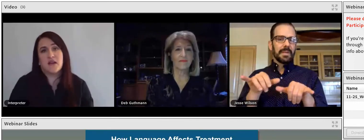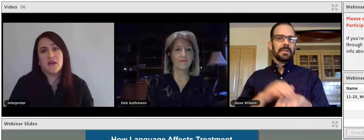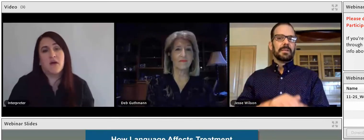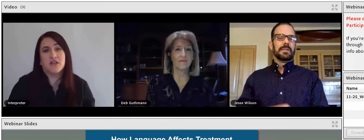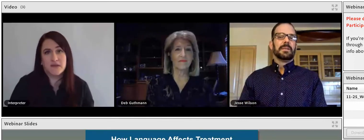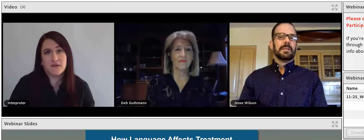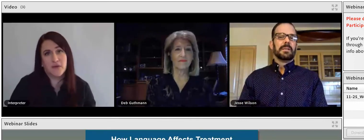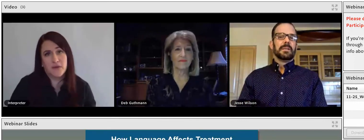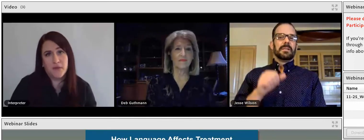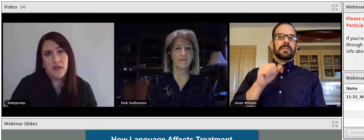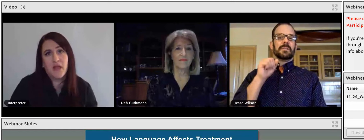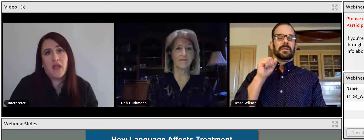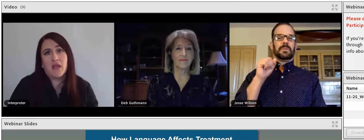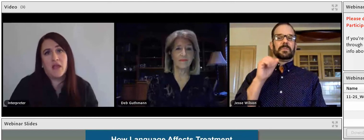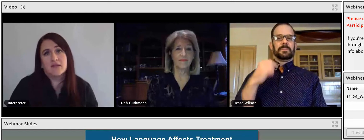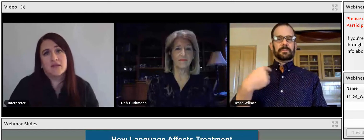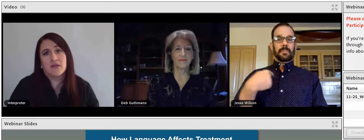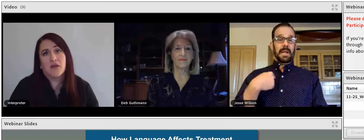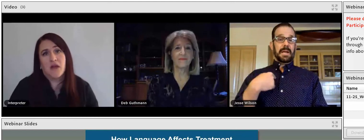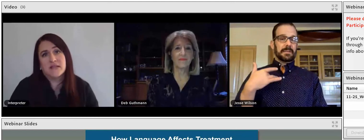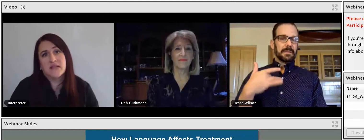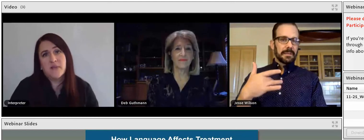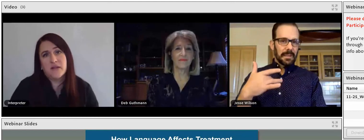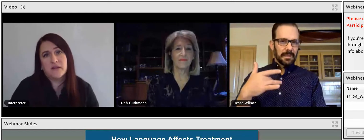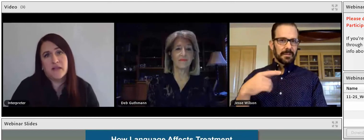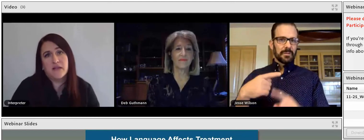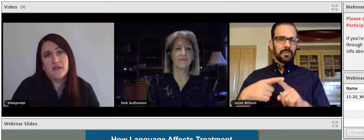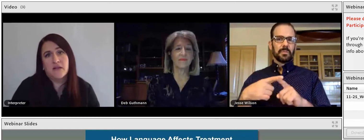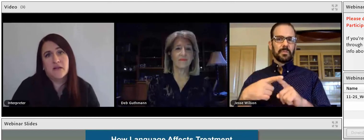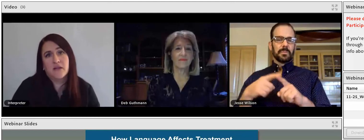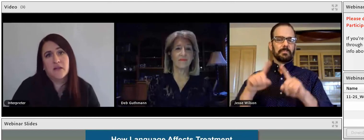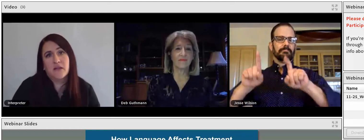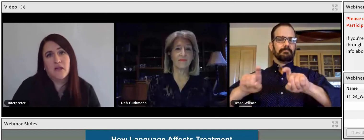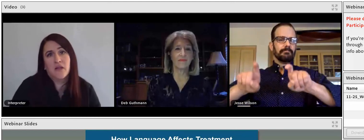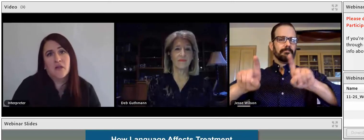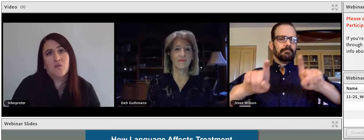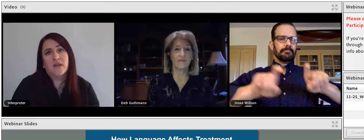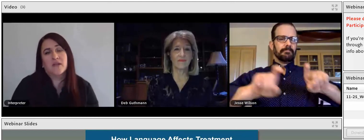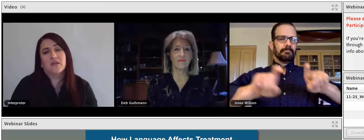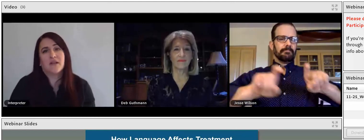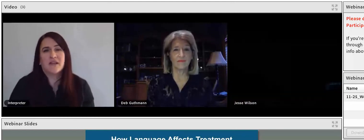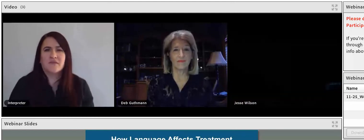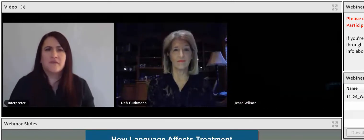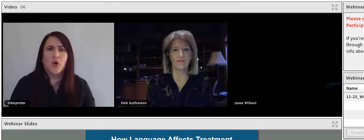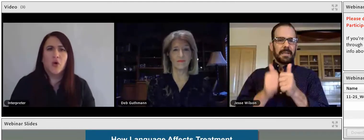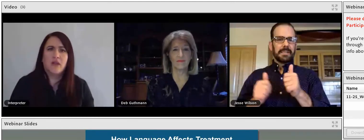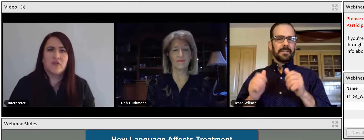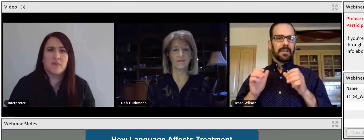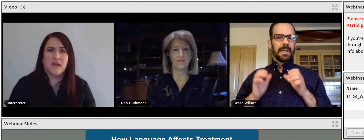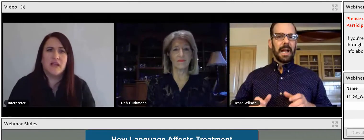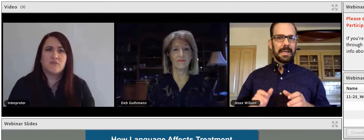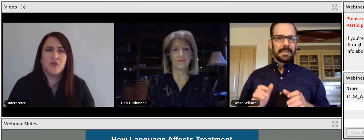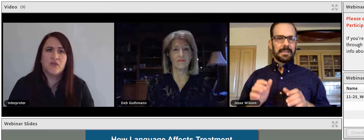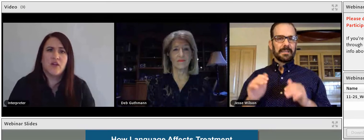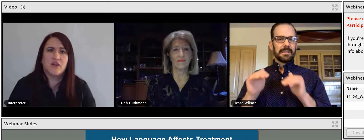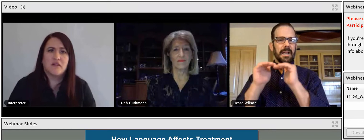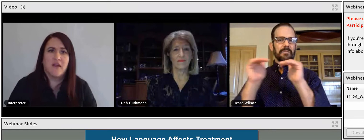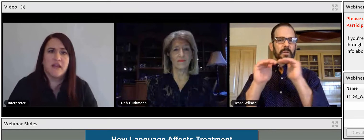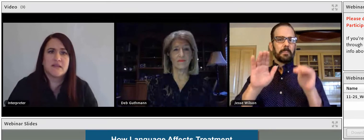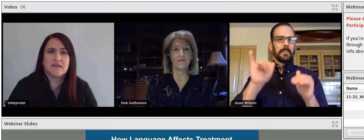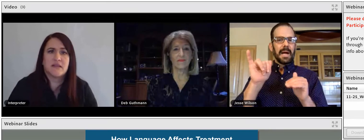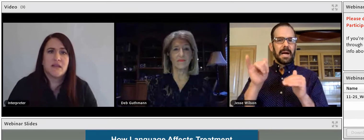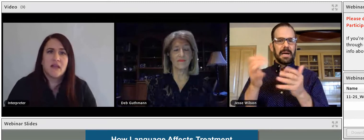So essentially it's not a homogeneous group. And I typically will kind of poll everybody